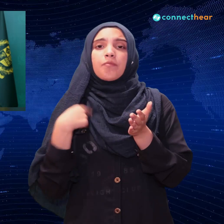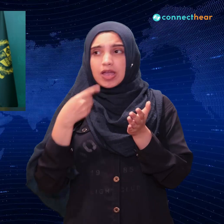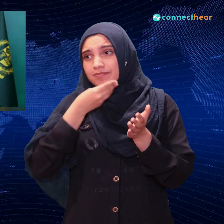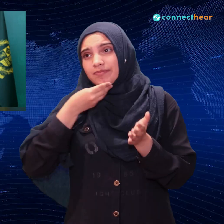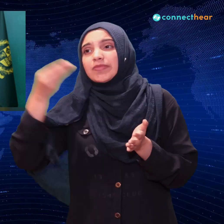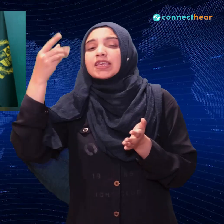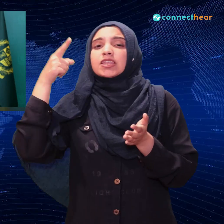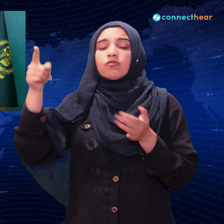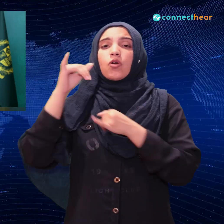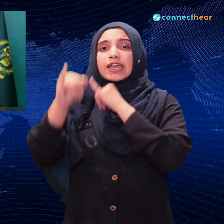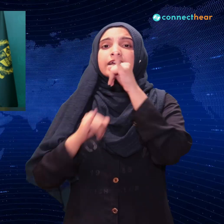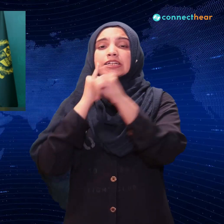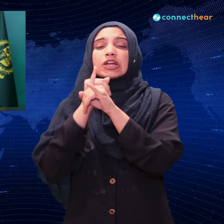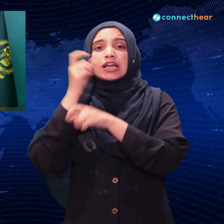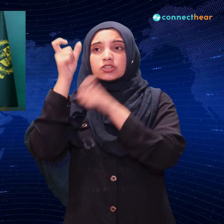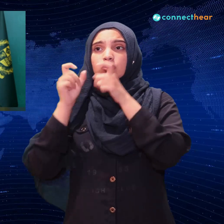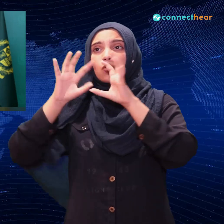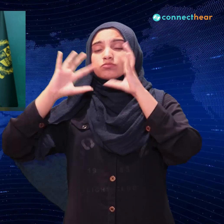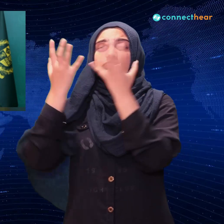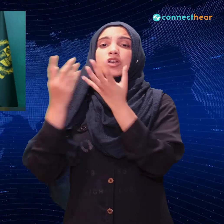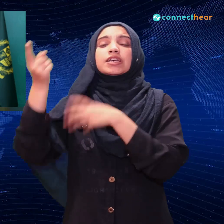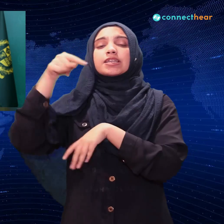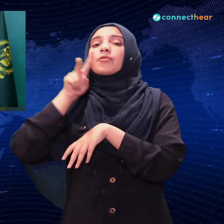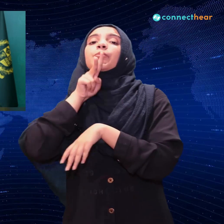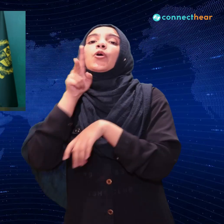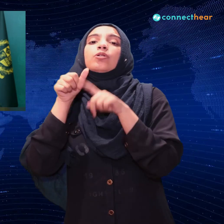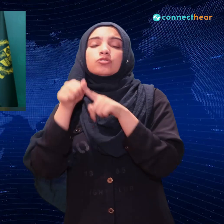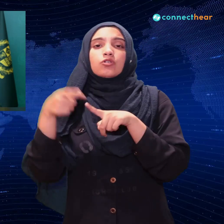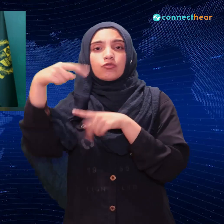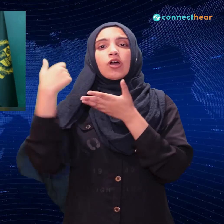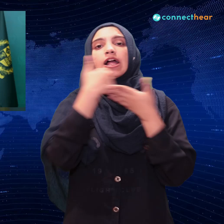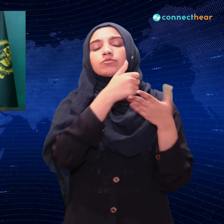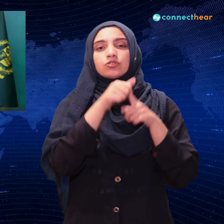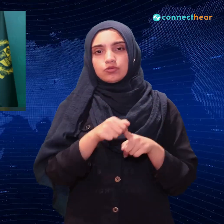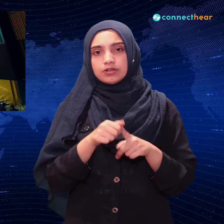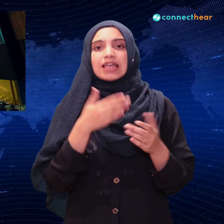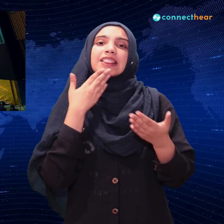you to mobilize the international community and move in this direction. Thank you.